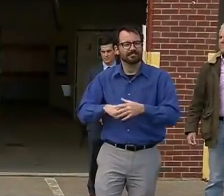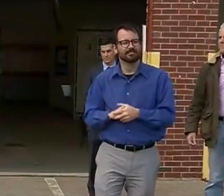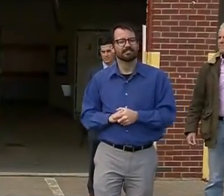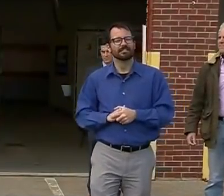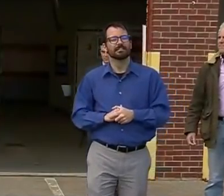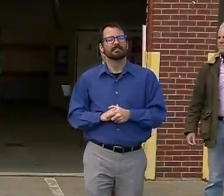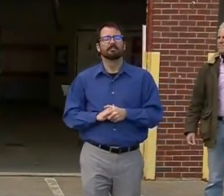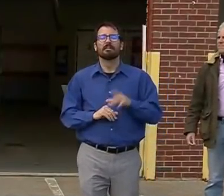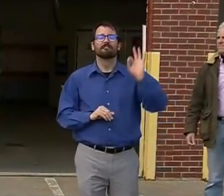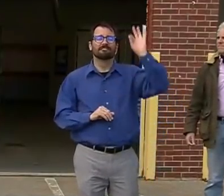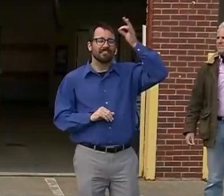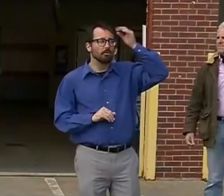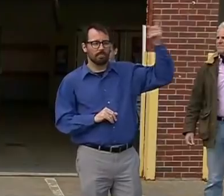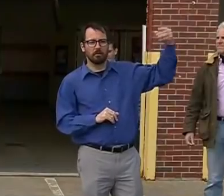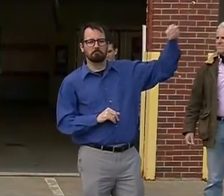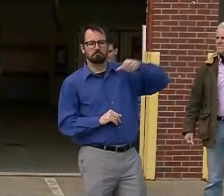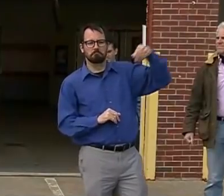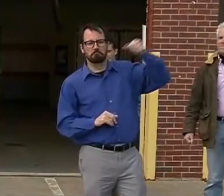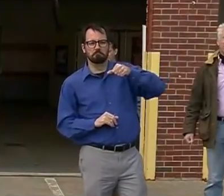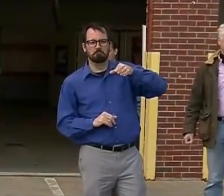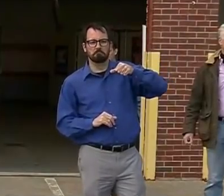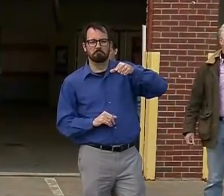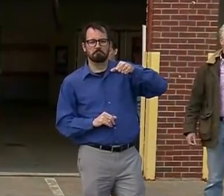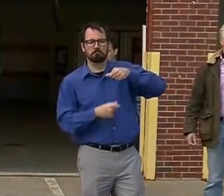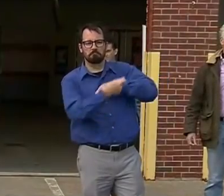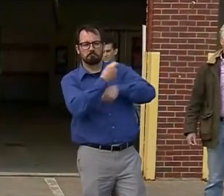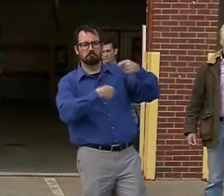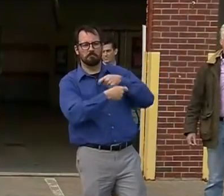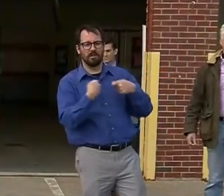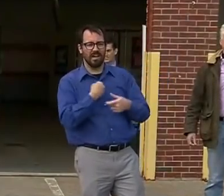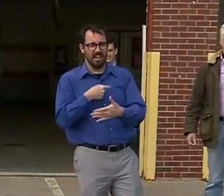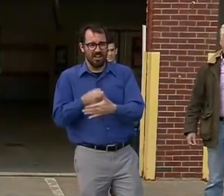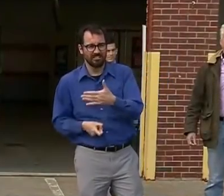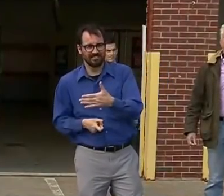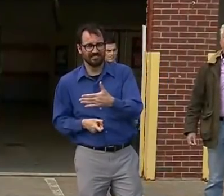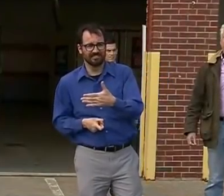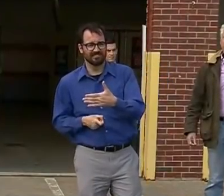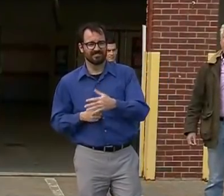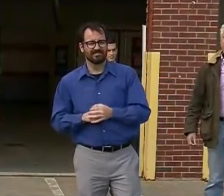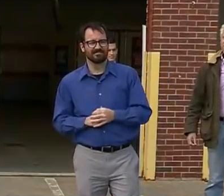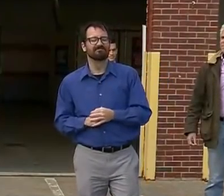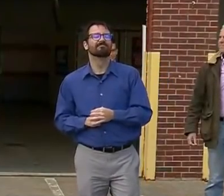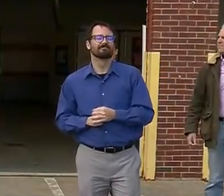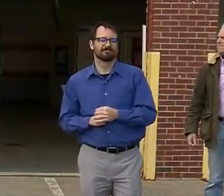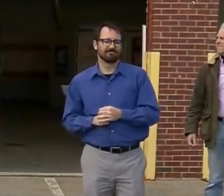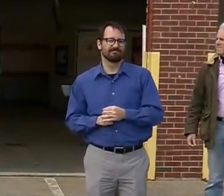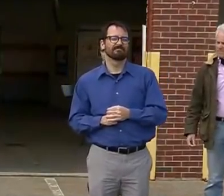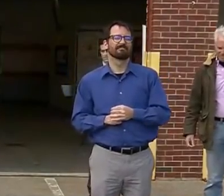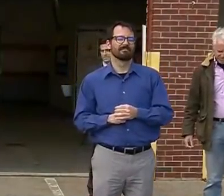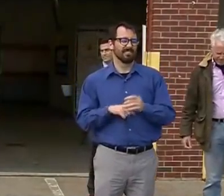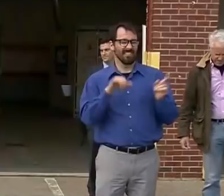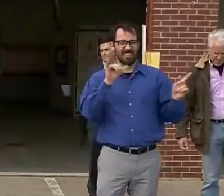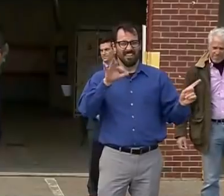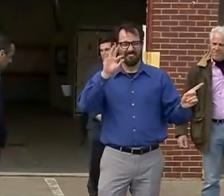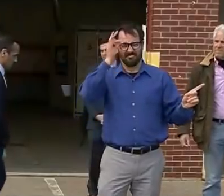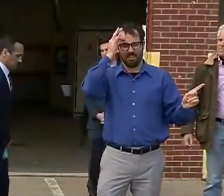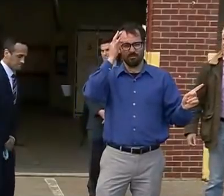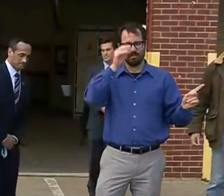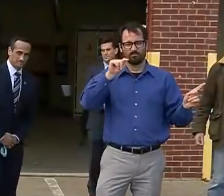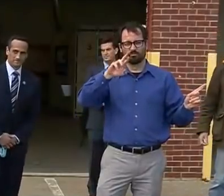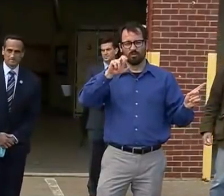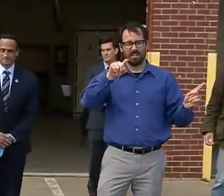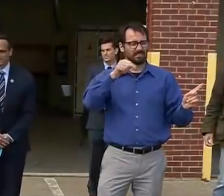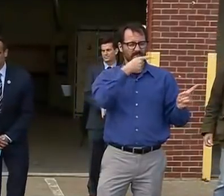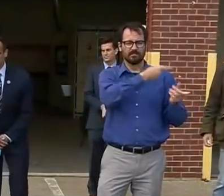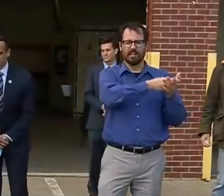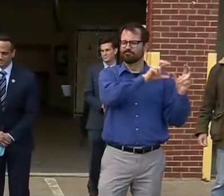kindly not seeking any compensation for utilization of this building. Yeah, I mean, keep in mind the